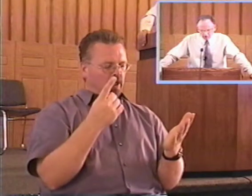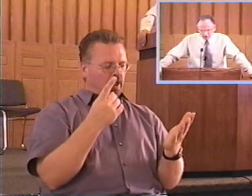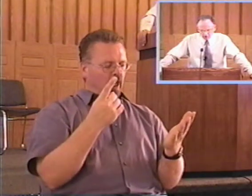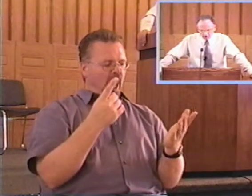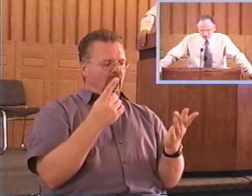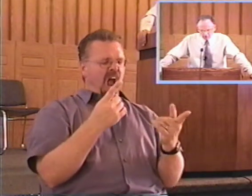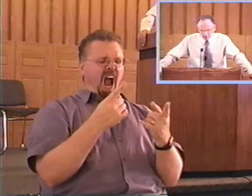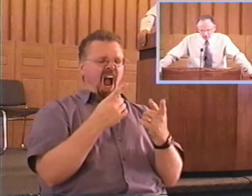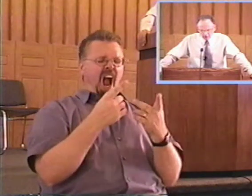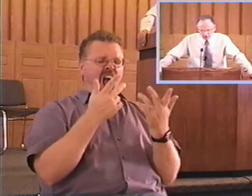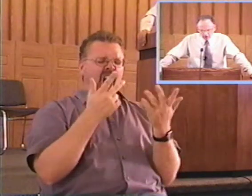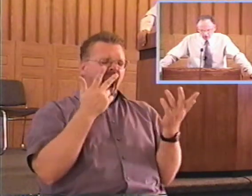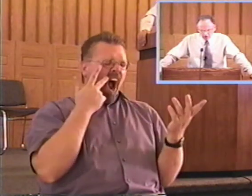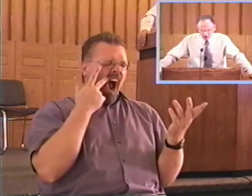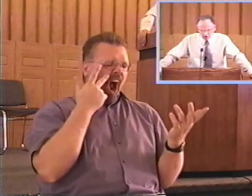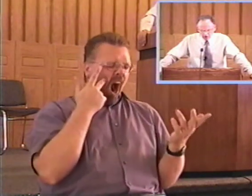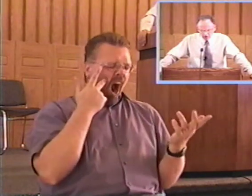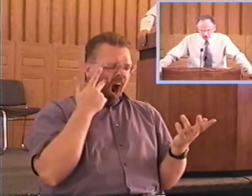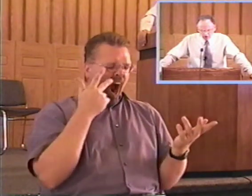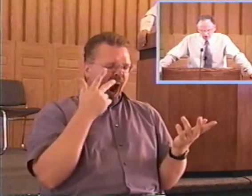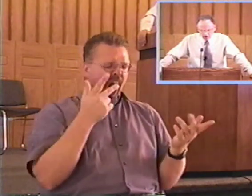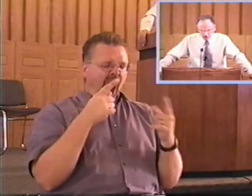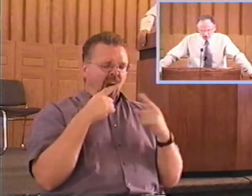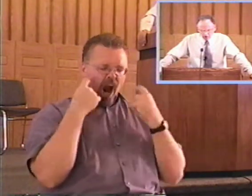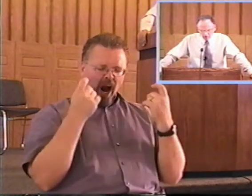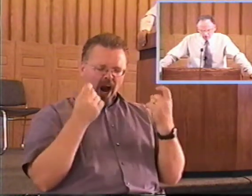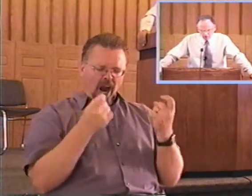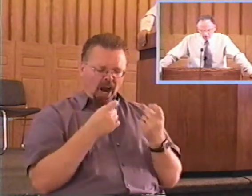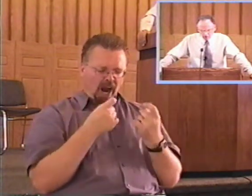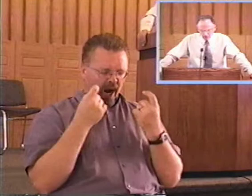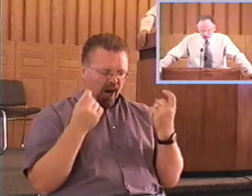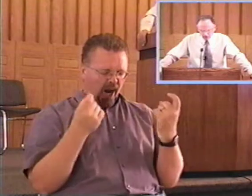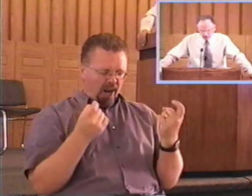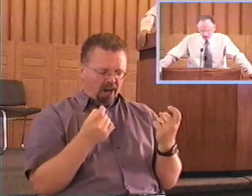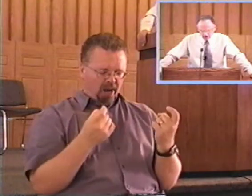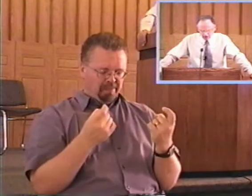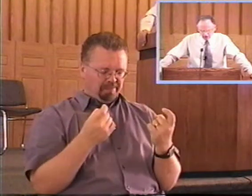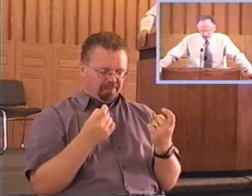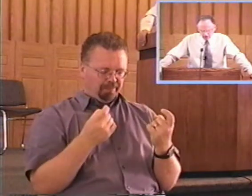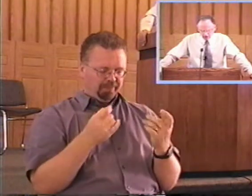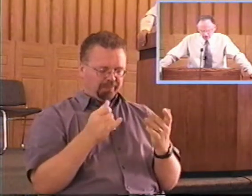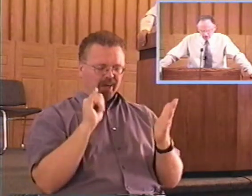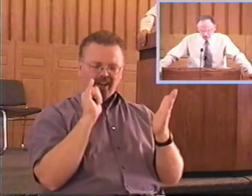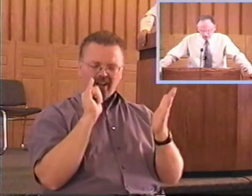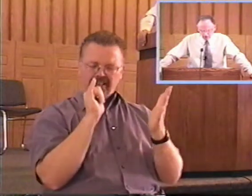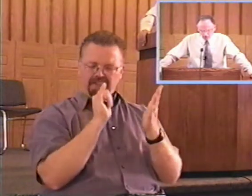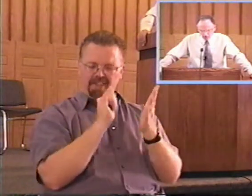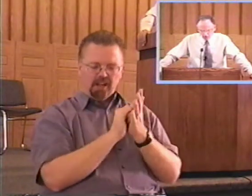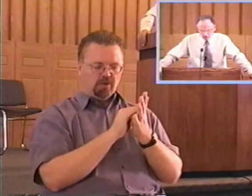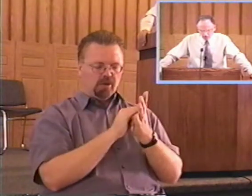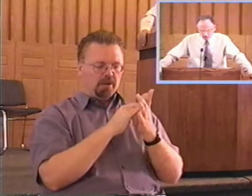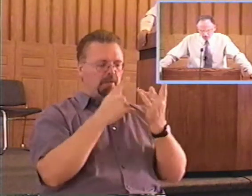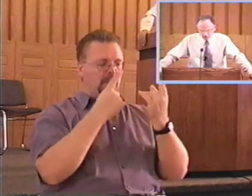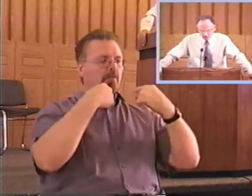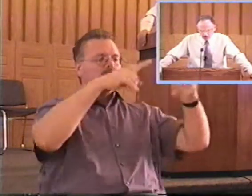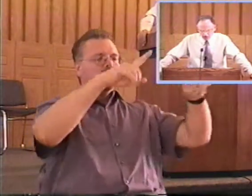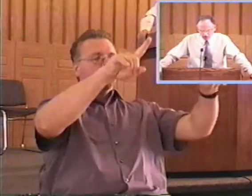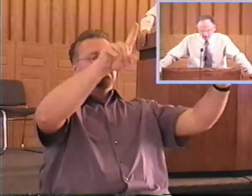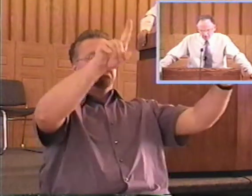our stomach to the thought that they would be broadcast in all the